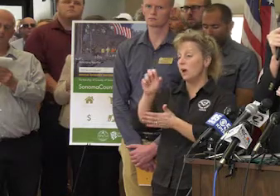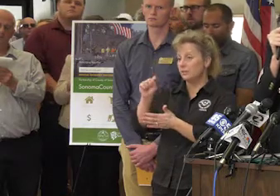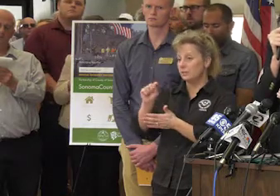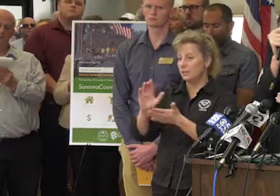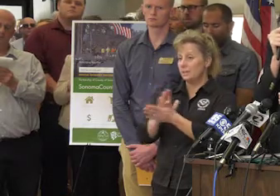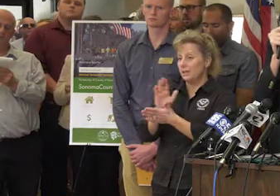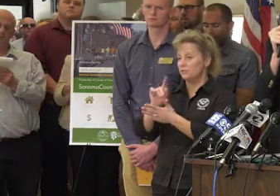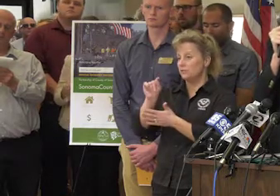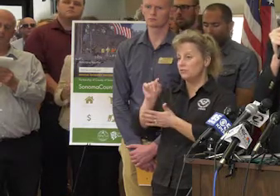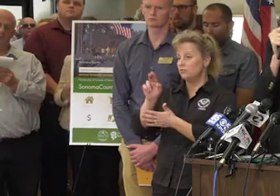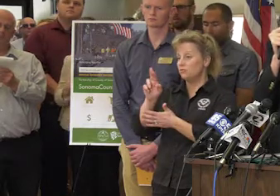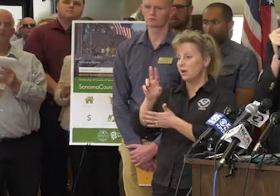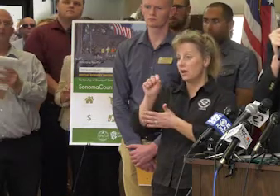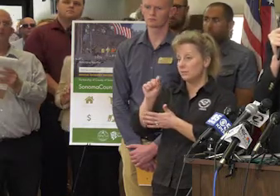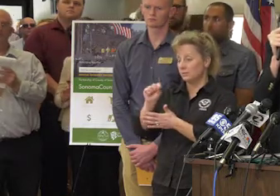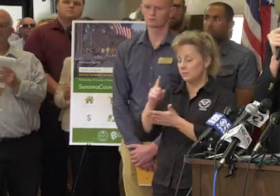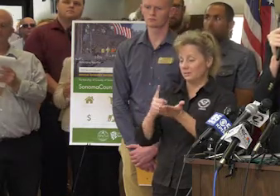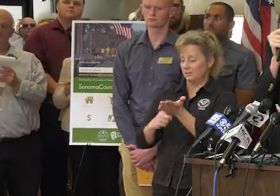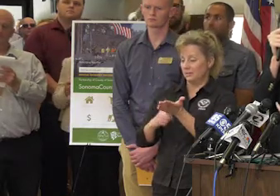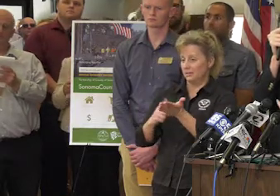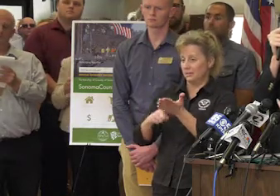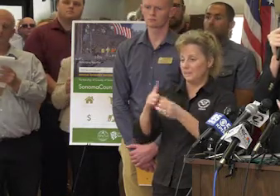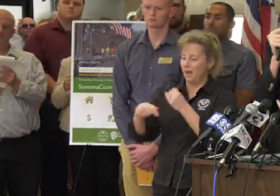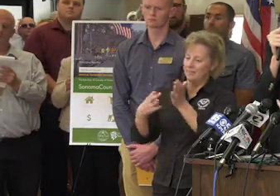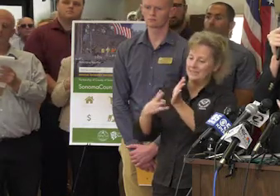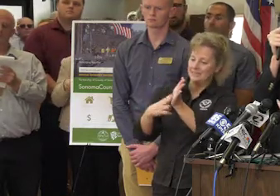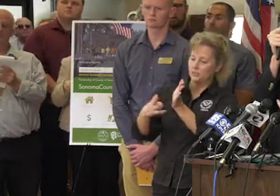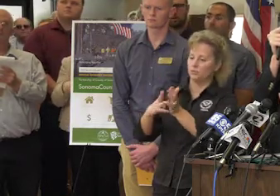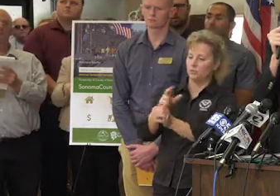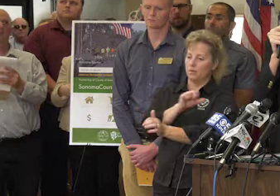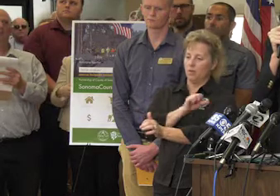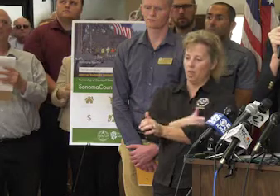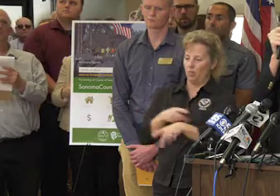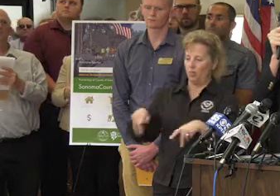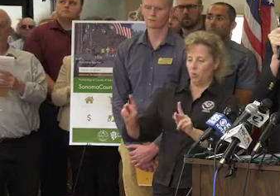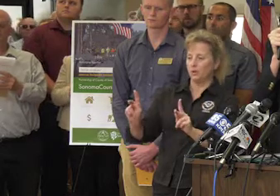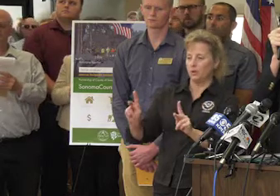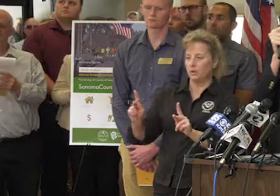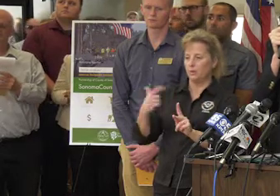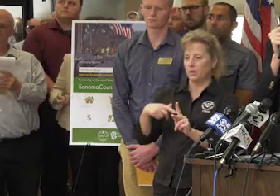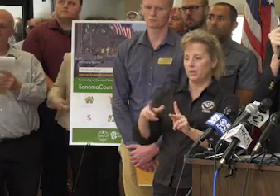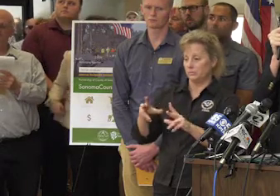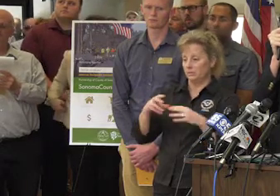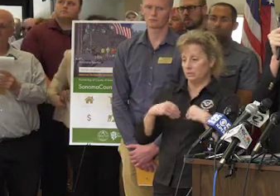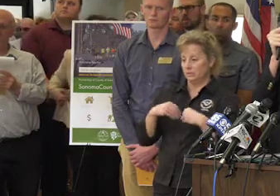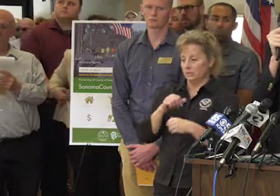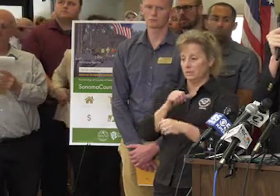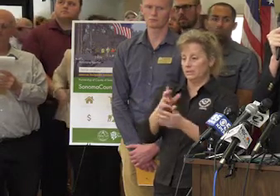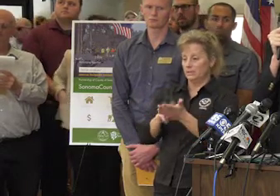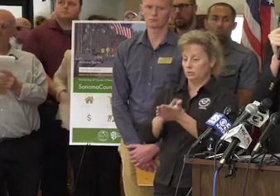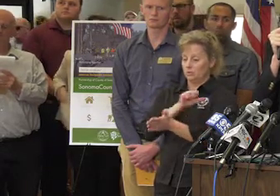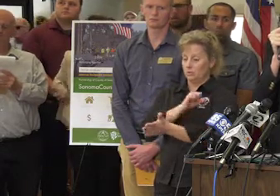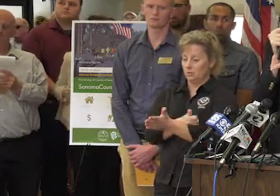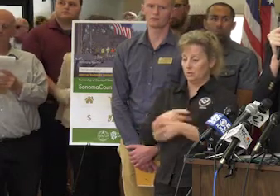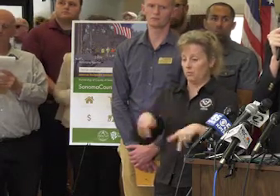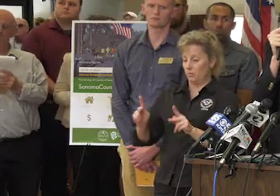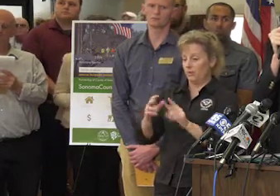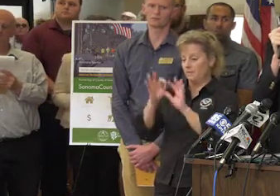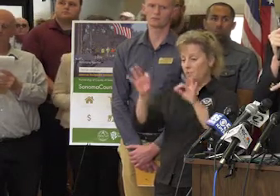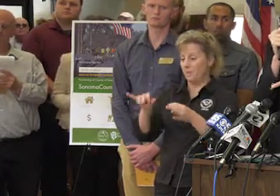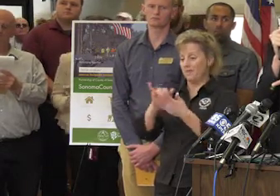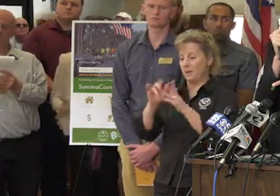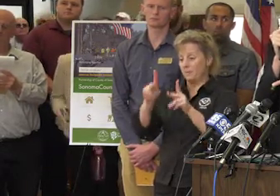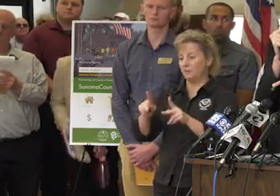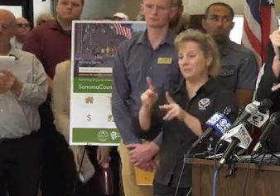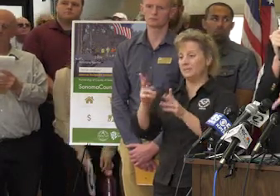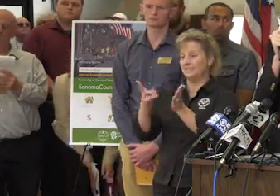page of your trust that talks about the signature authority, we can take the signature authority form and have that person sign